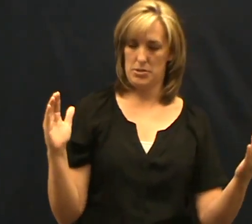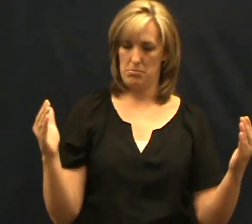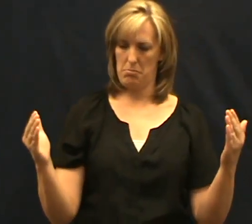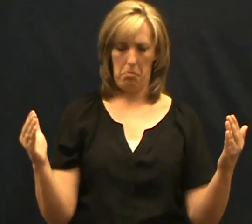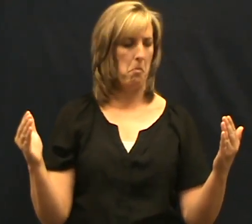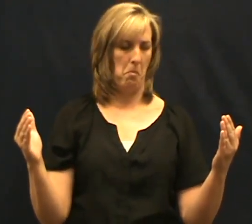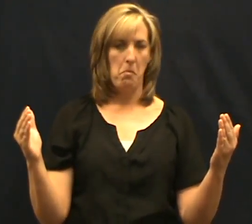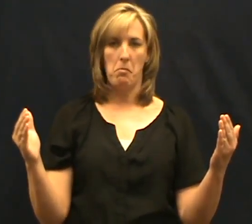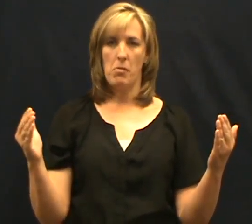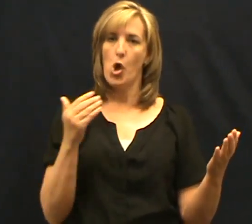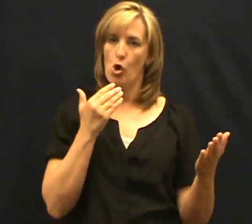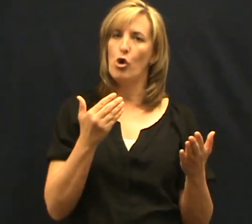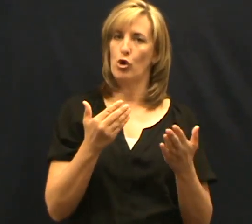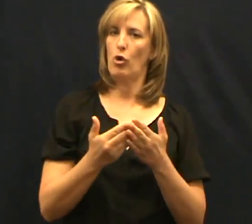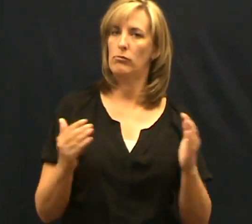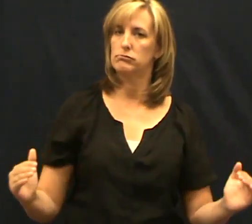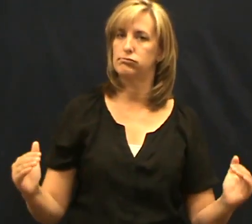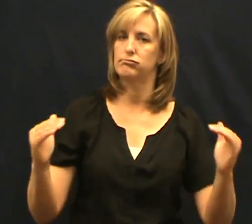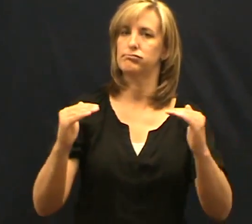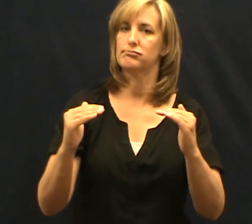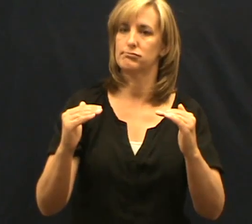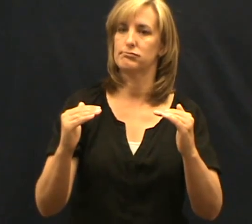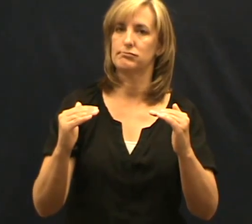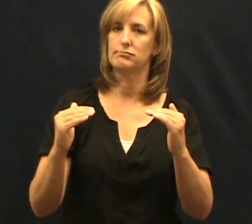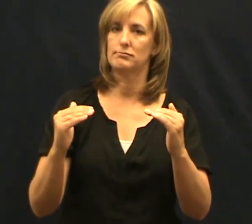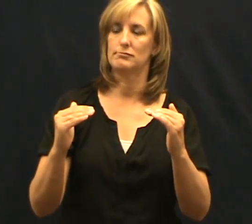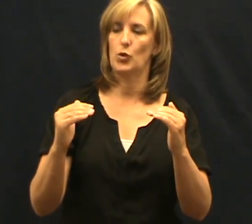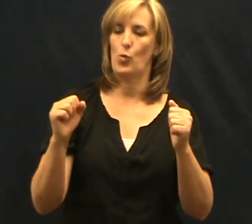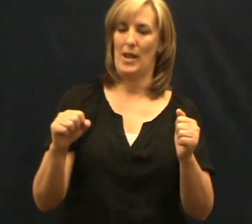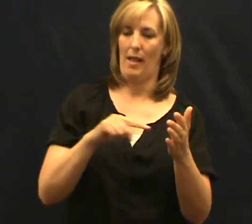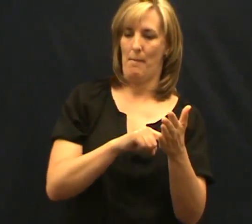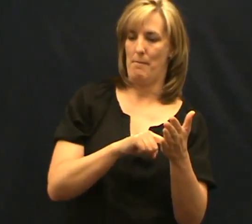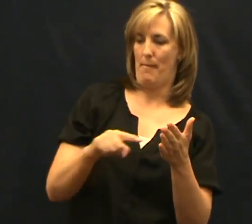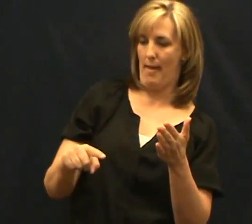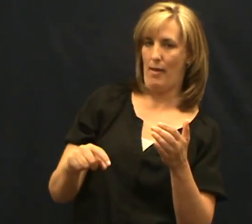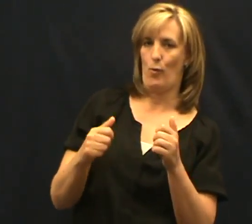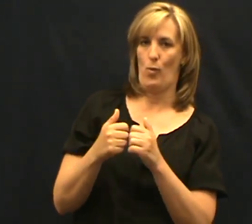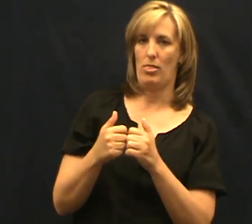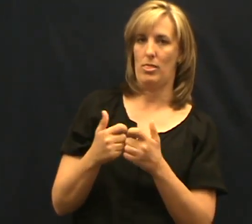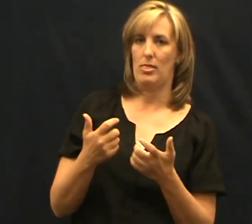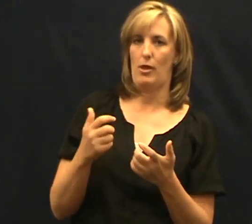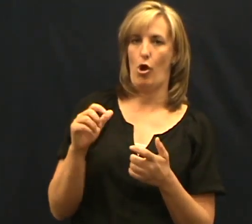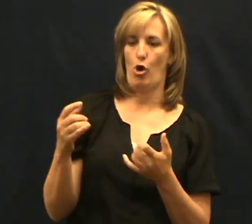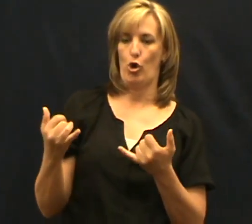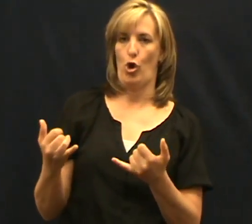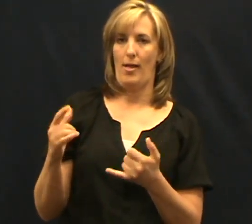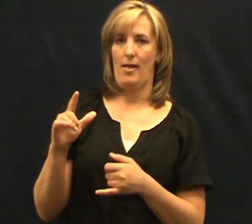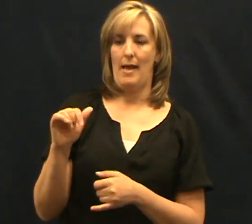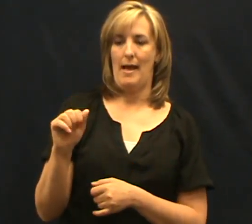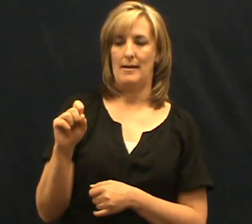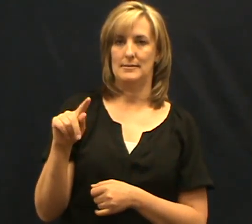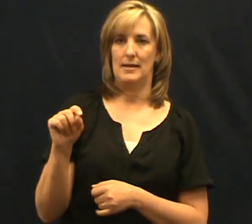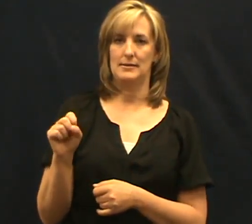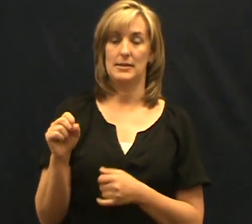we'll be able to pay our current liabilities with the current assets that we have on hand. So then we move down to notes